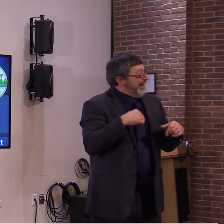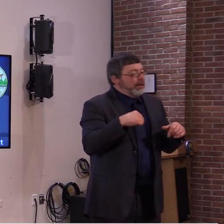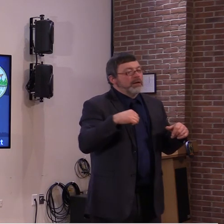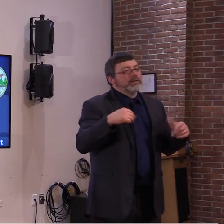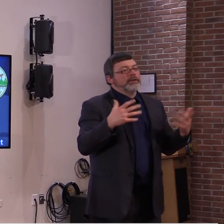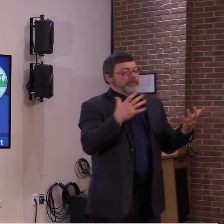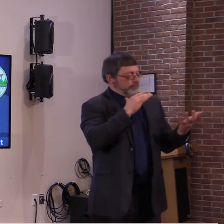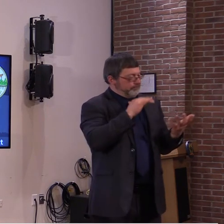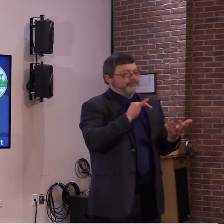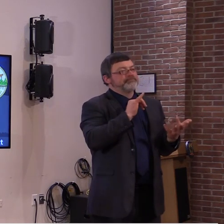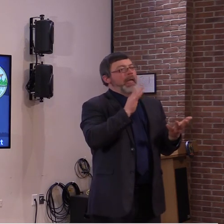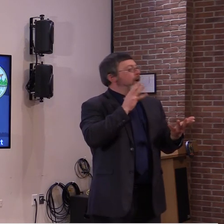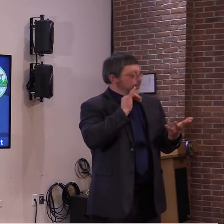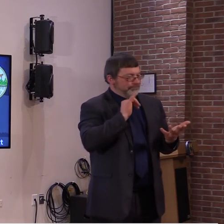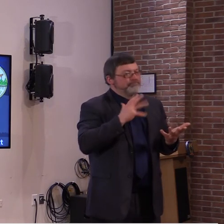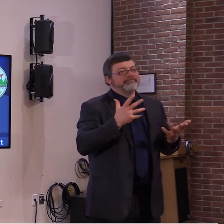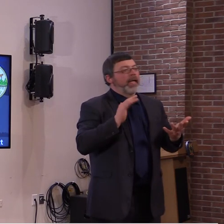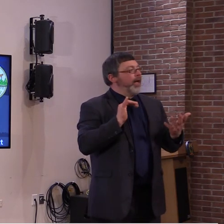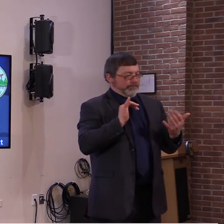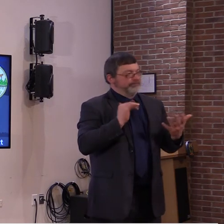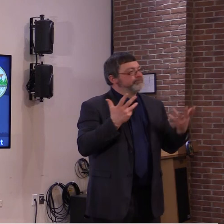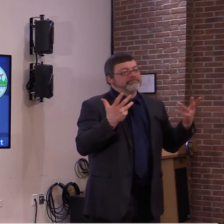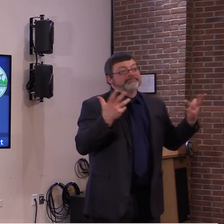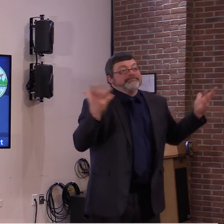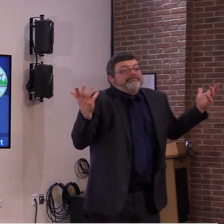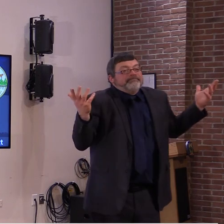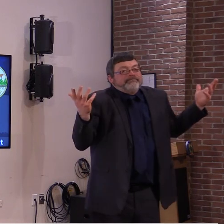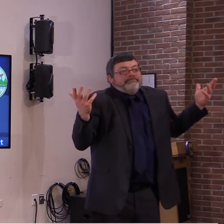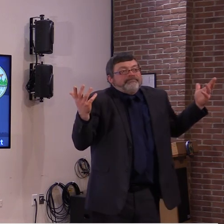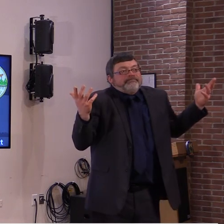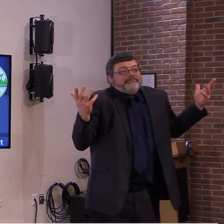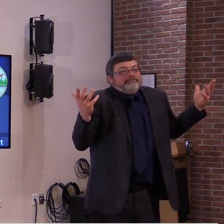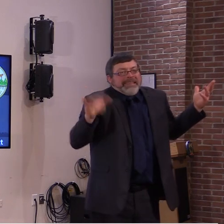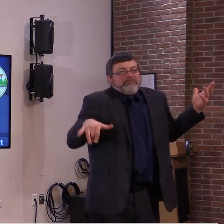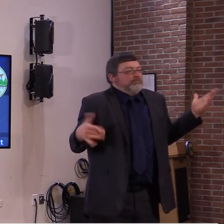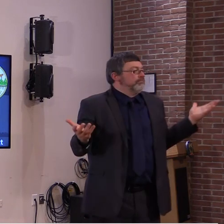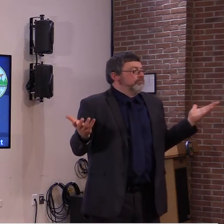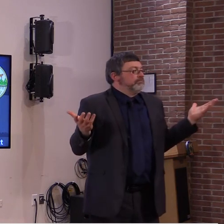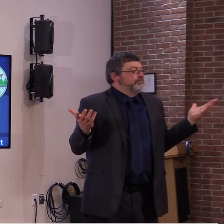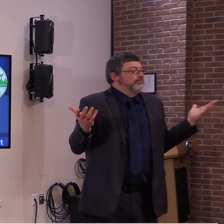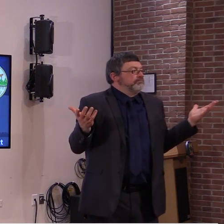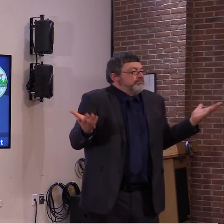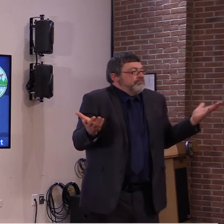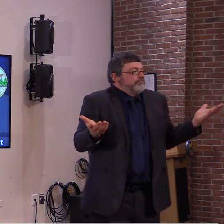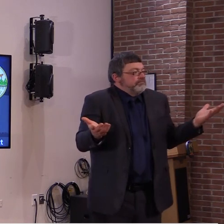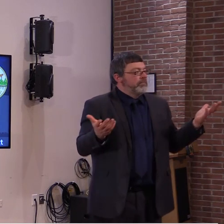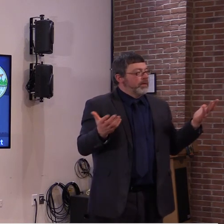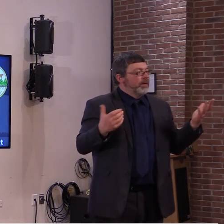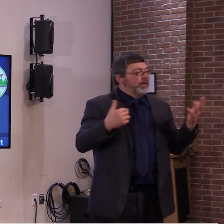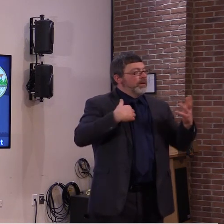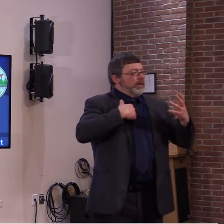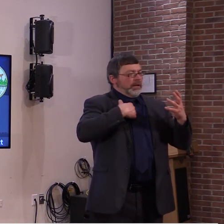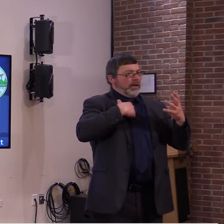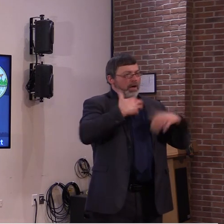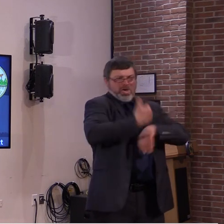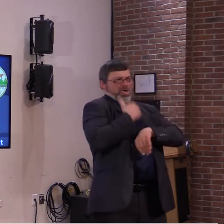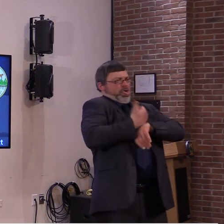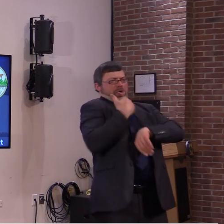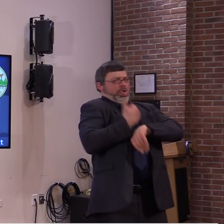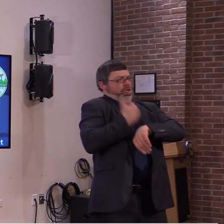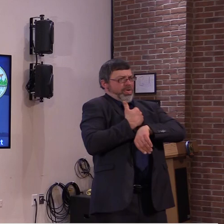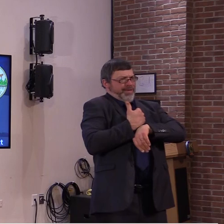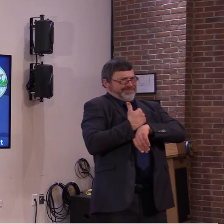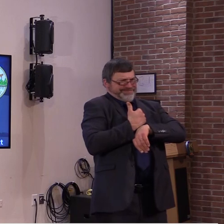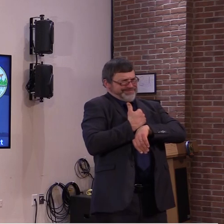government what you were promised and what you actually got, I think is a little disingenuous. So the aspect